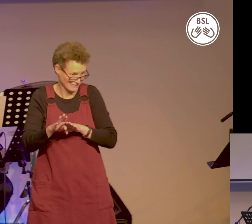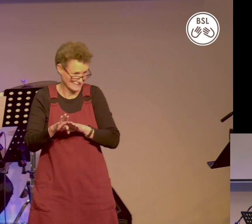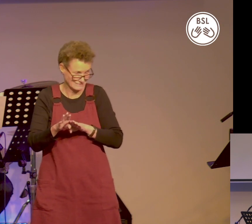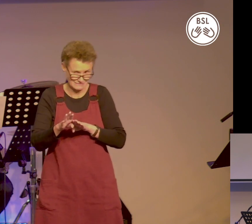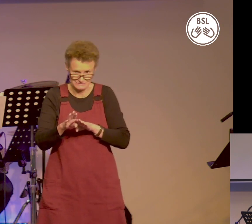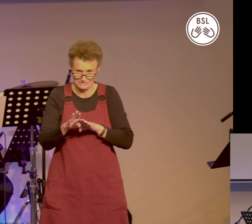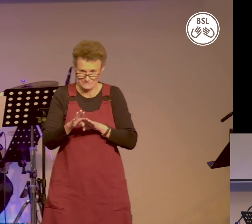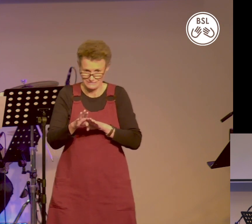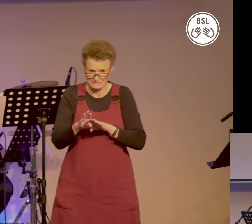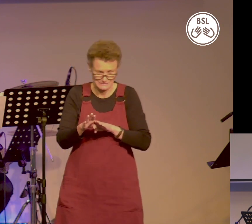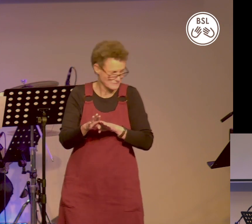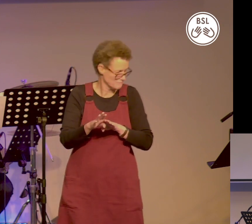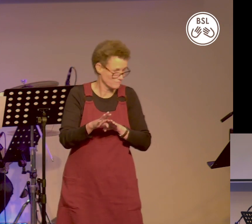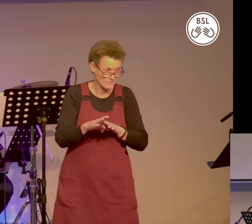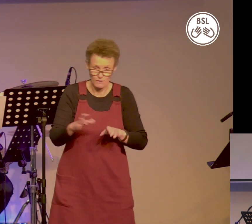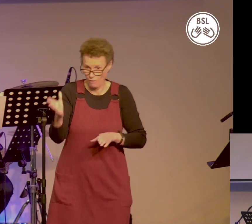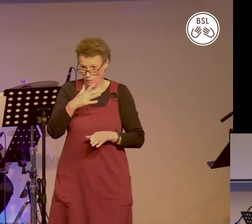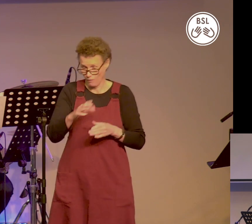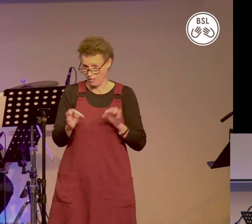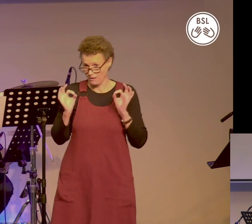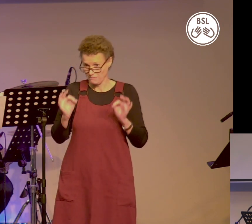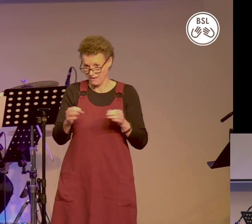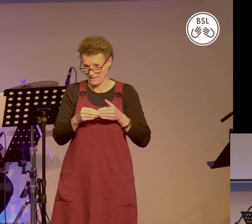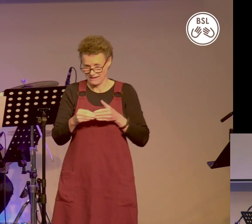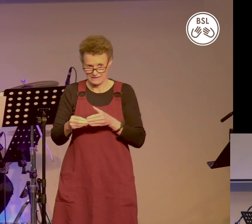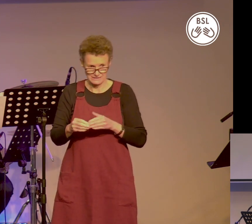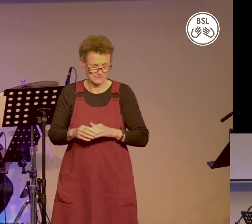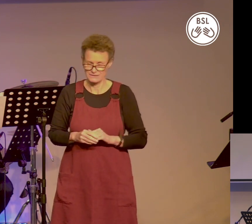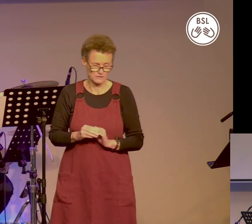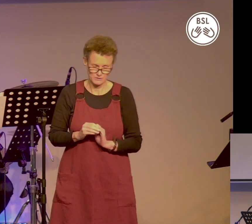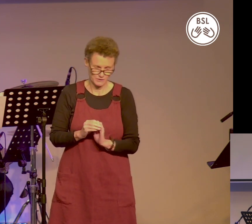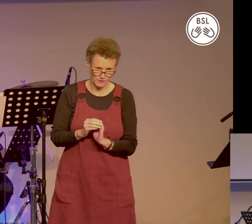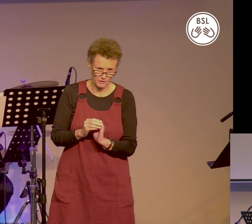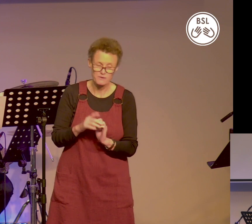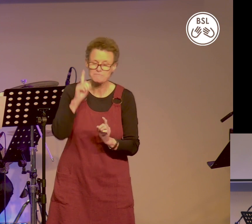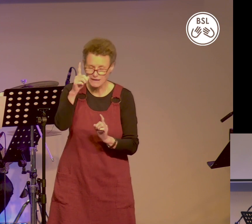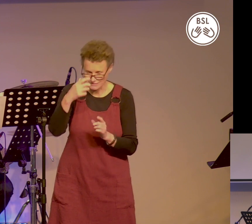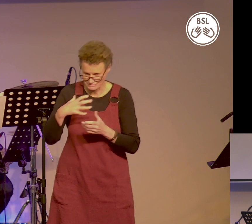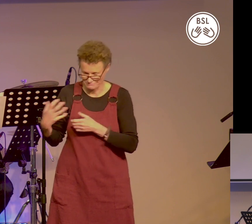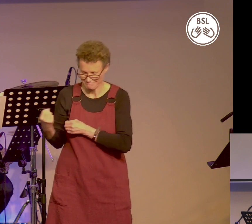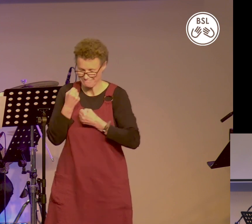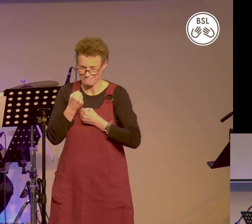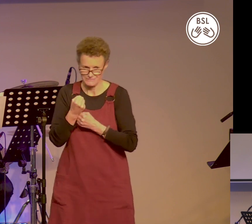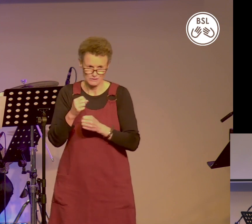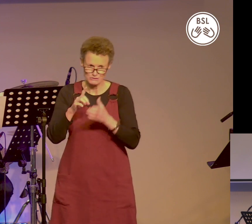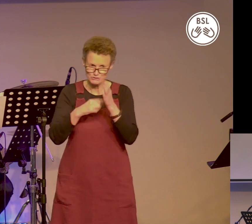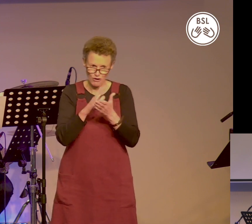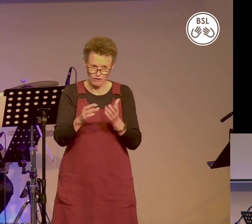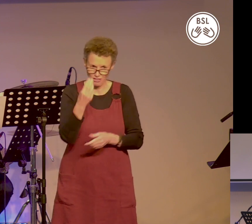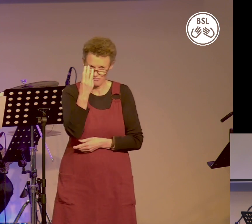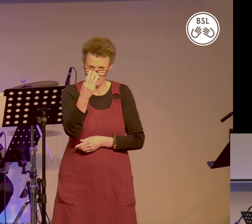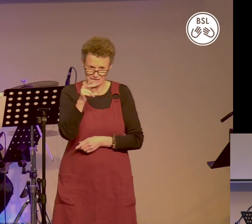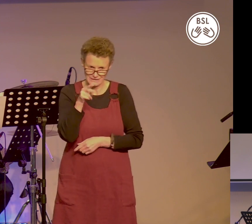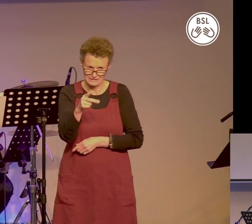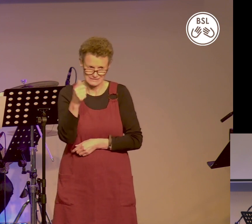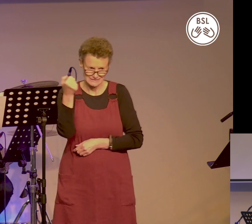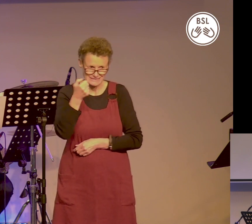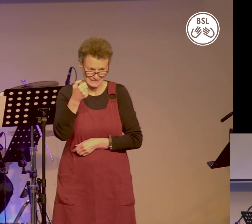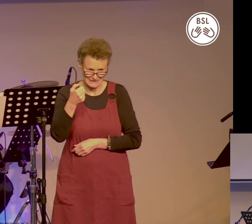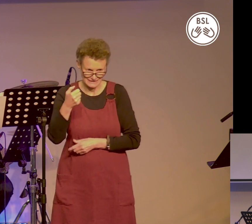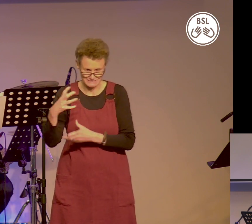we do have some trained and some not trained deaf ministers, but we don't have any leaders.